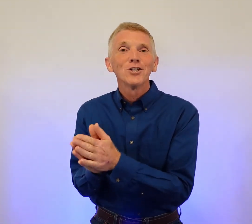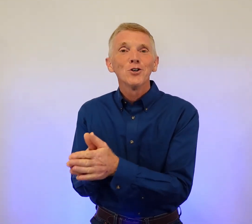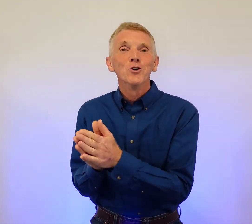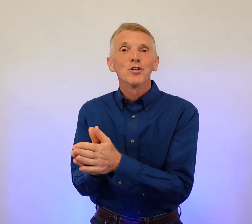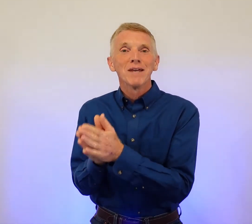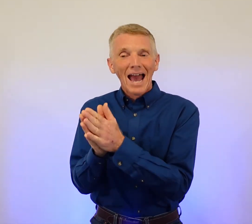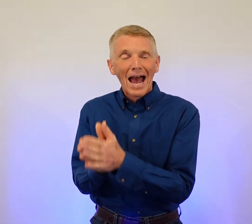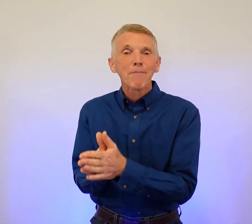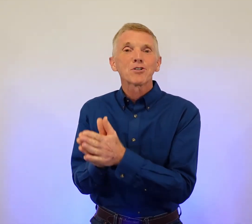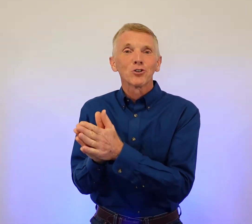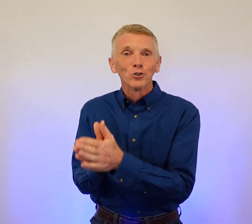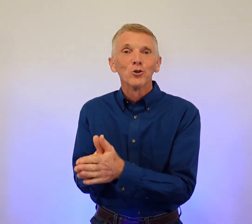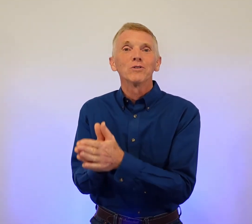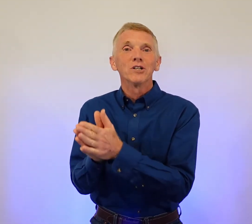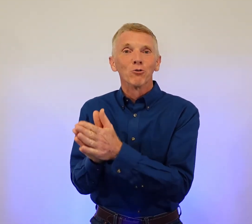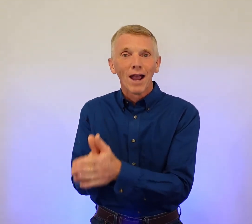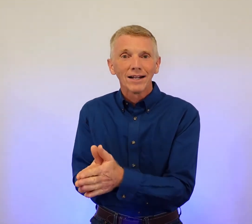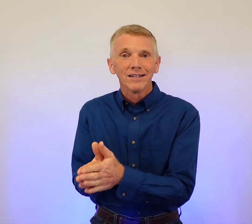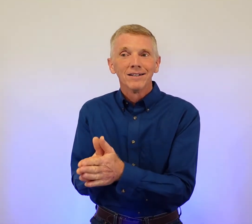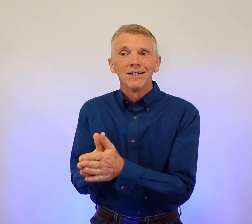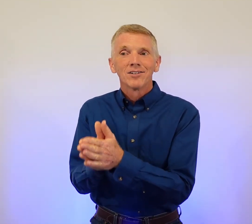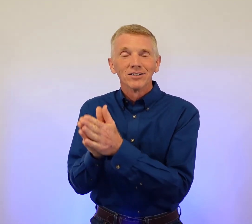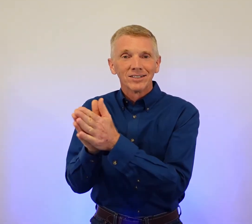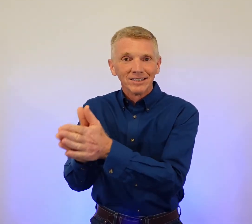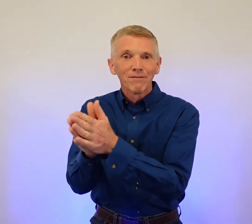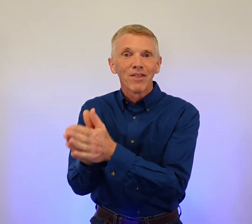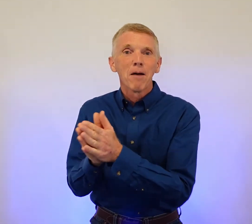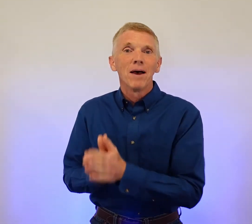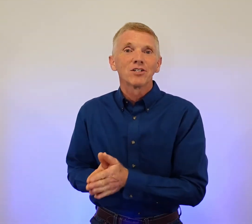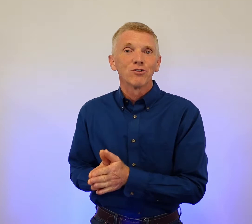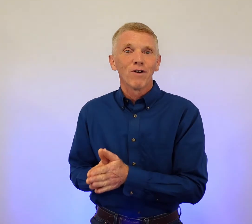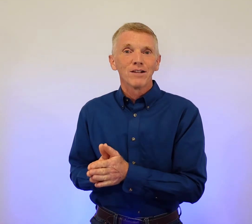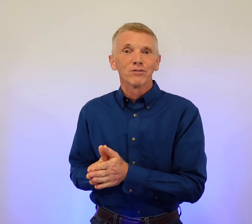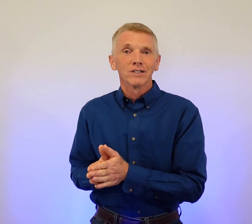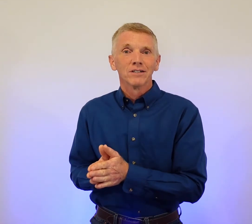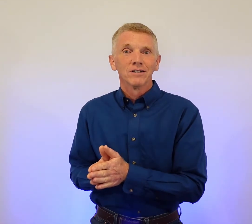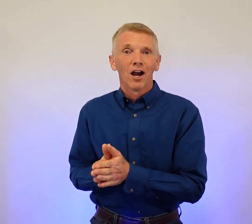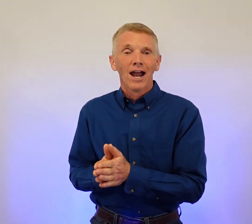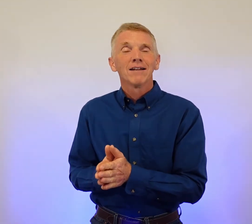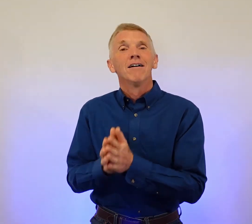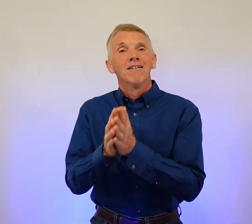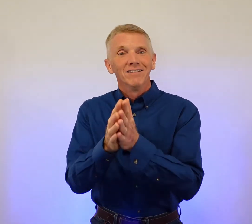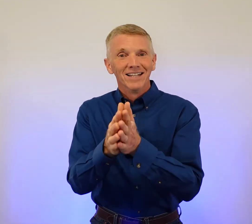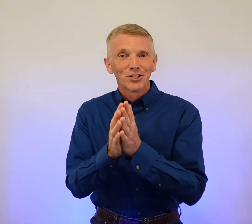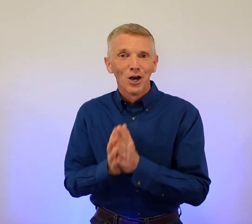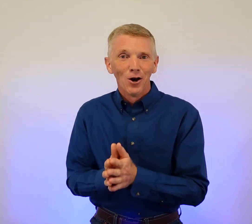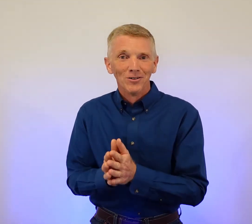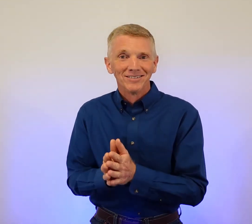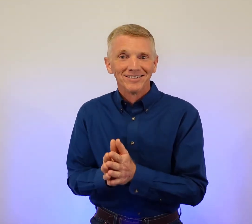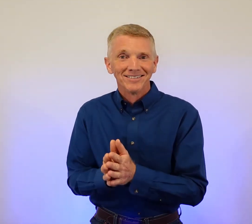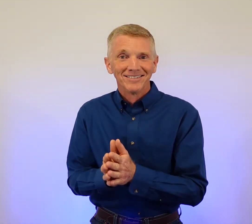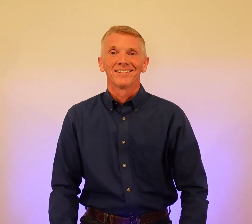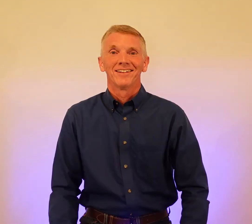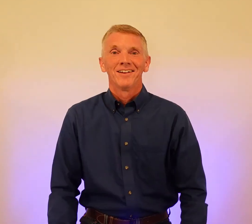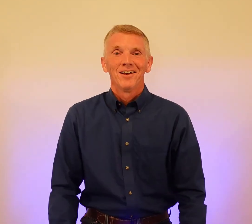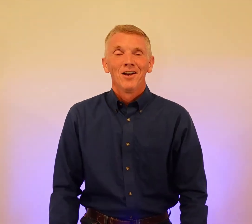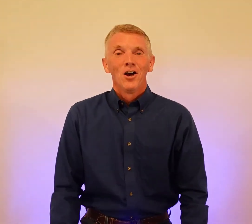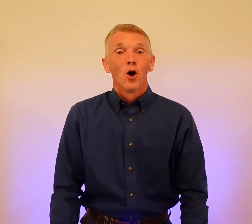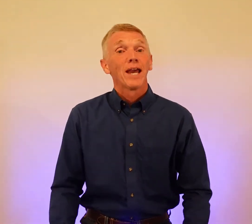do to be absolutely ready to deliver that message faithfully? All right, let's go. Okay, so